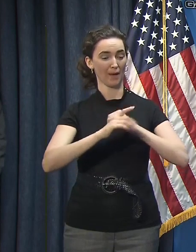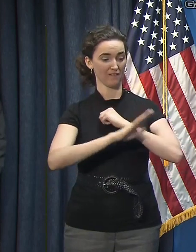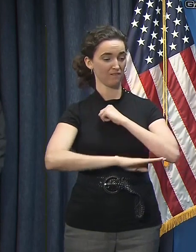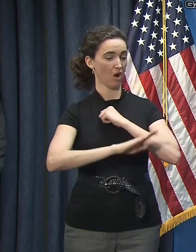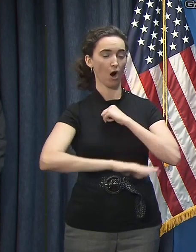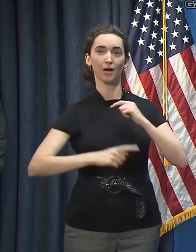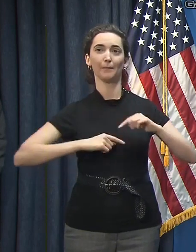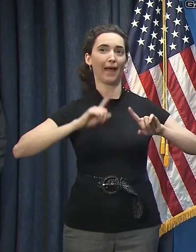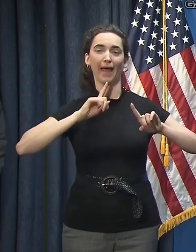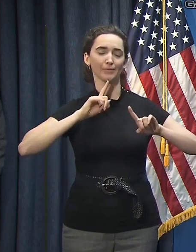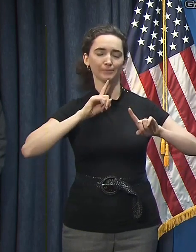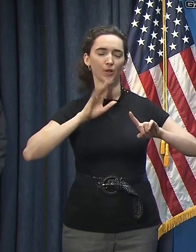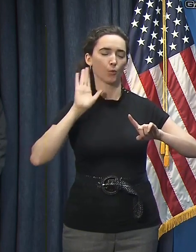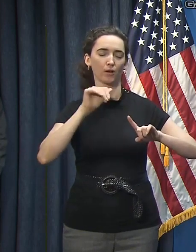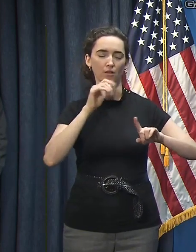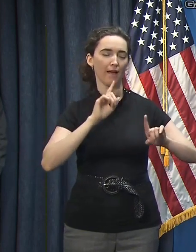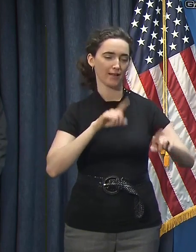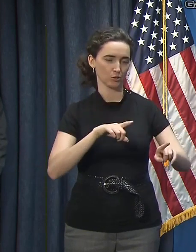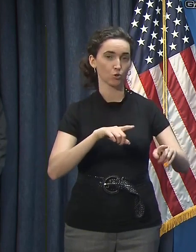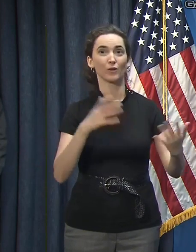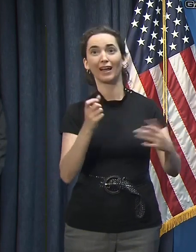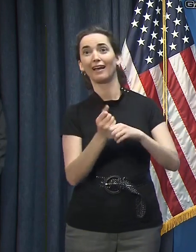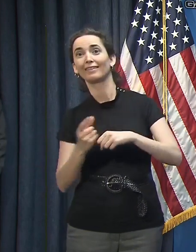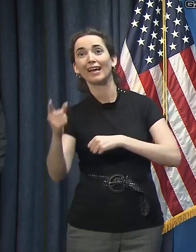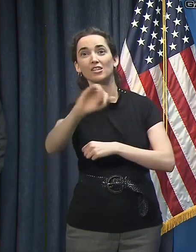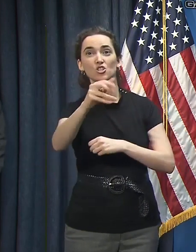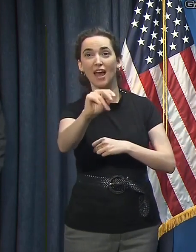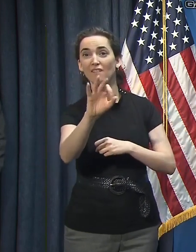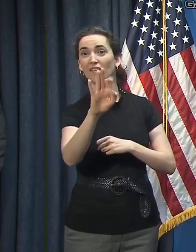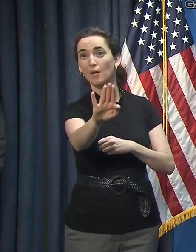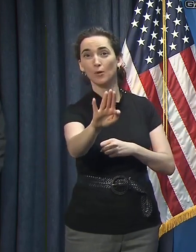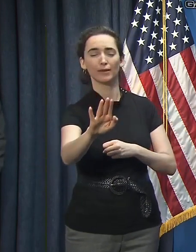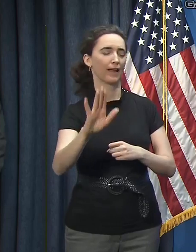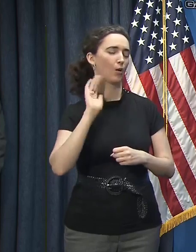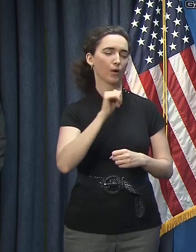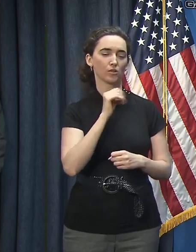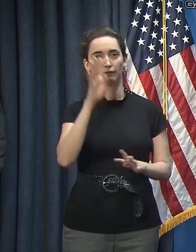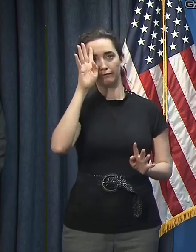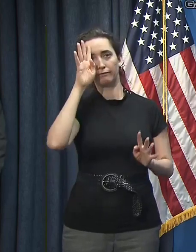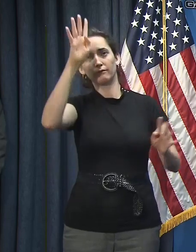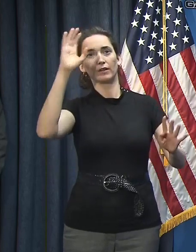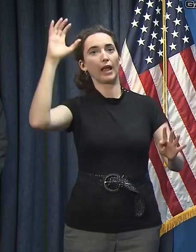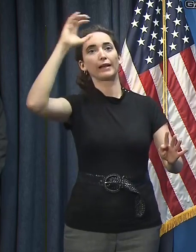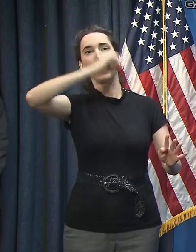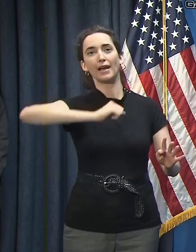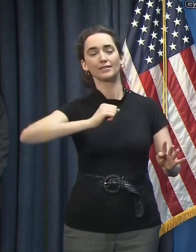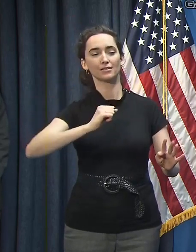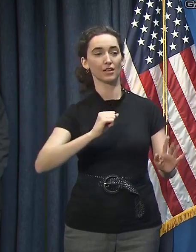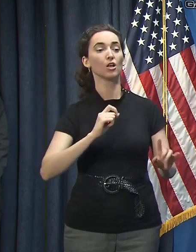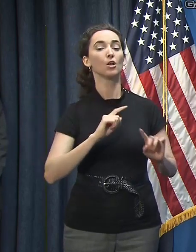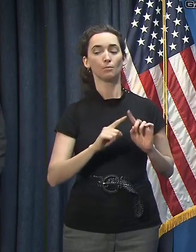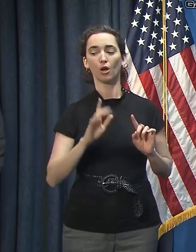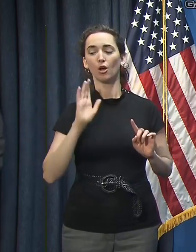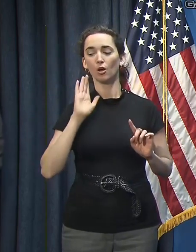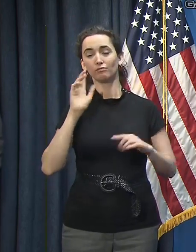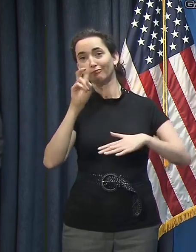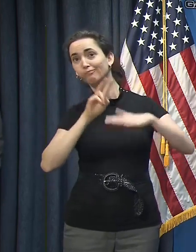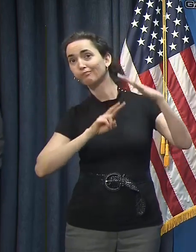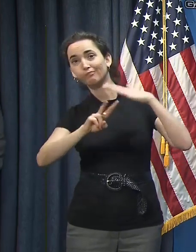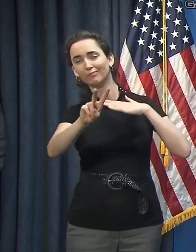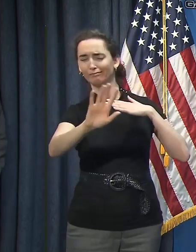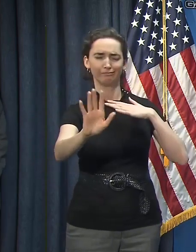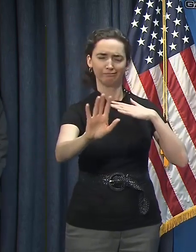look like, so I'm certainly not going to go to next January and February and presume to know. But there will be plenty of time to take those